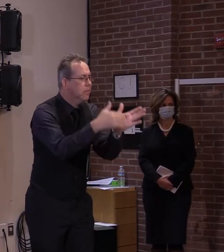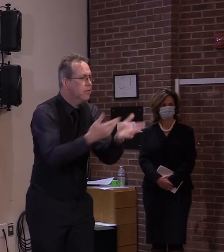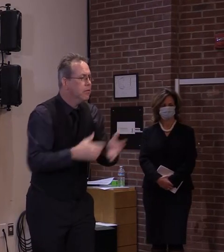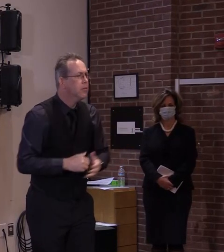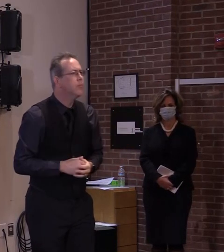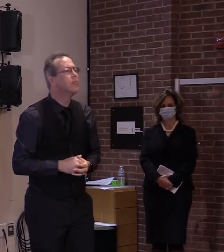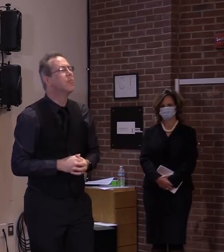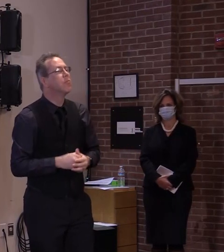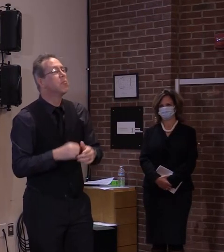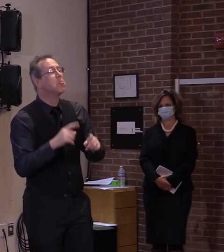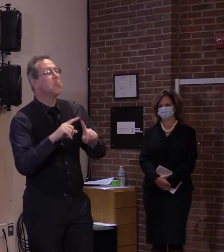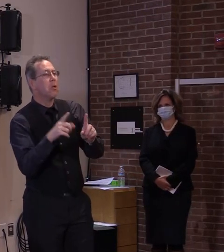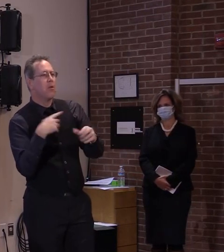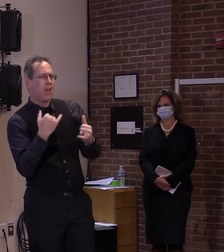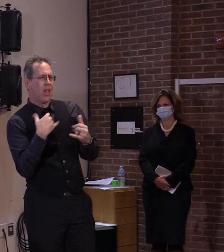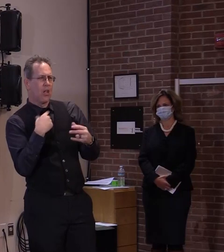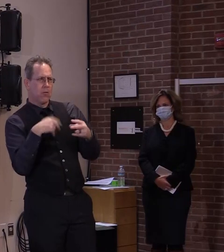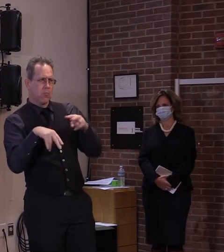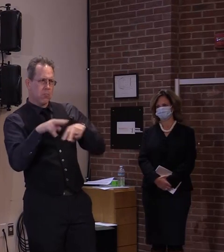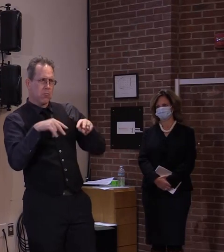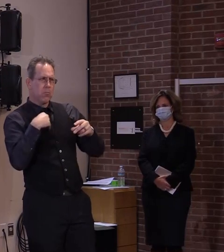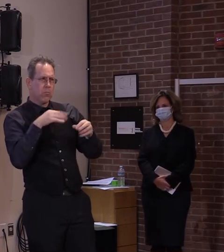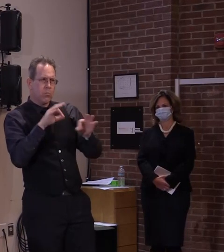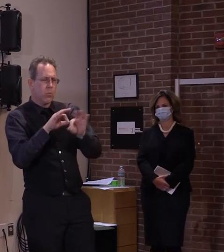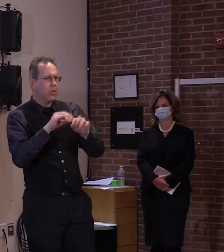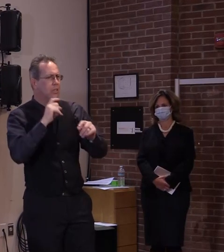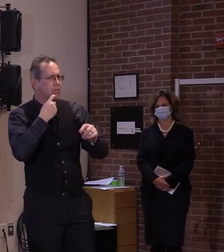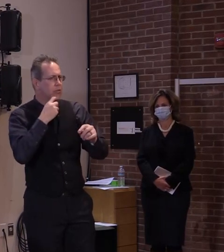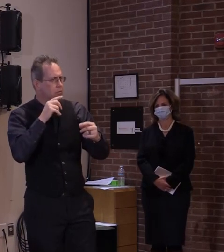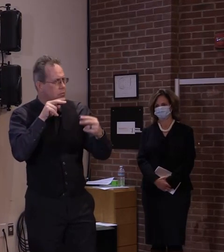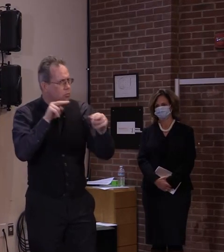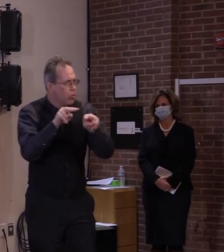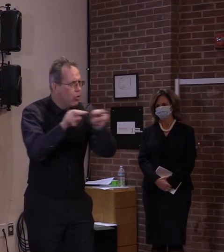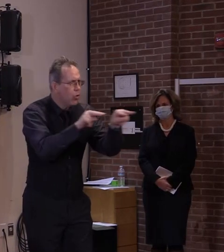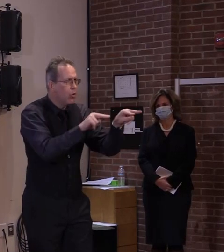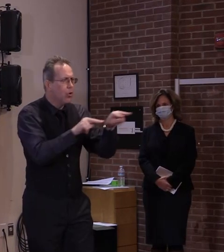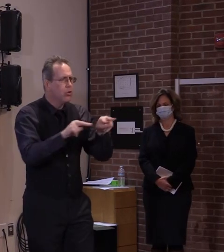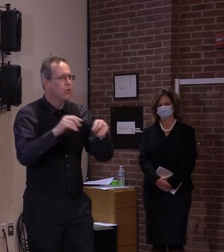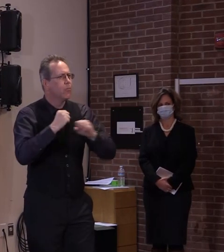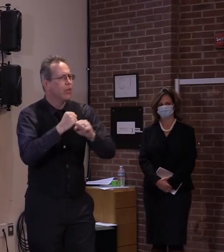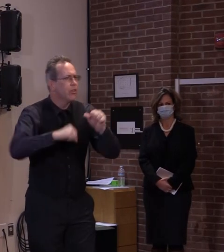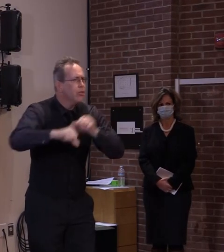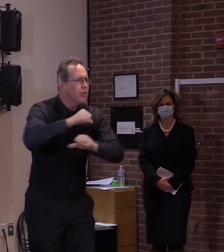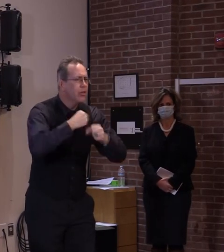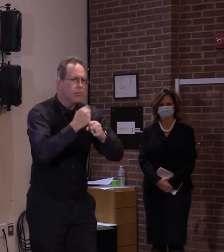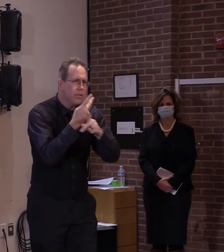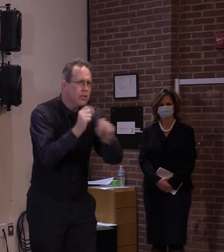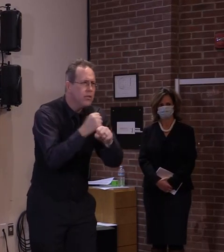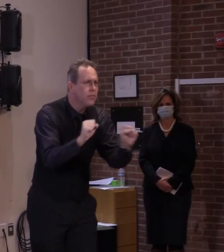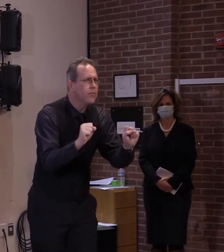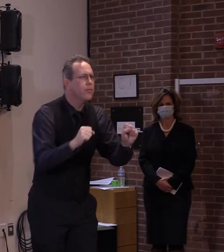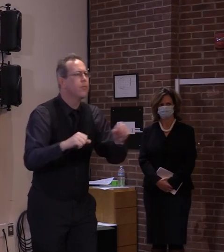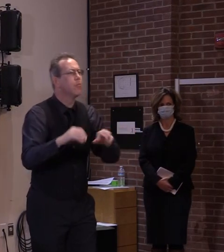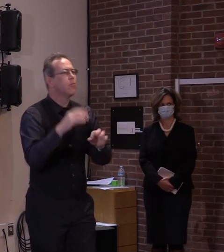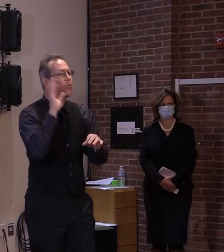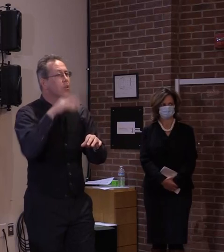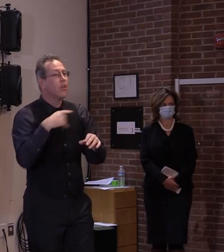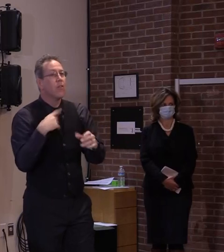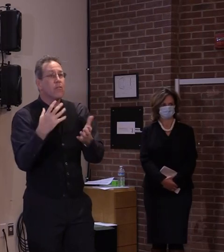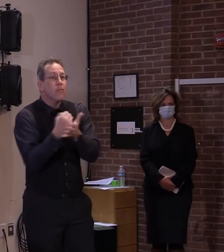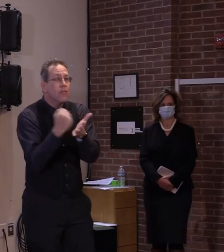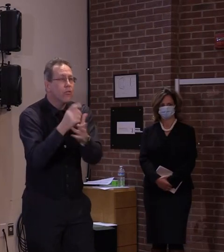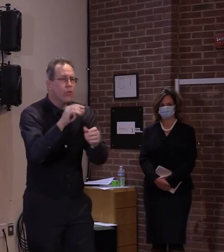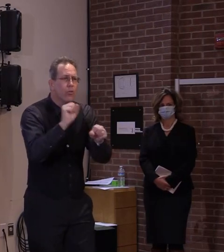heading into the holidays and with the variant upon us. So we are doing a good job, obviously, of getting vaccinated. You'll see here on the